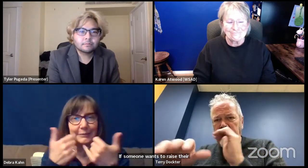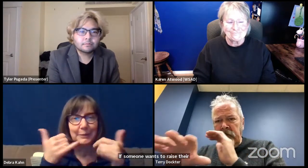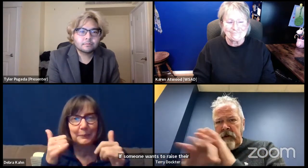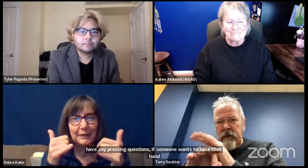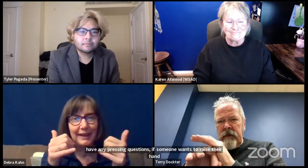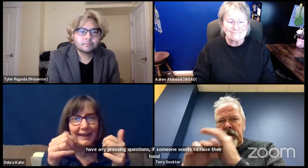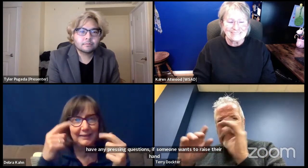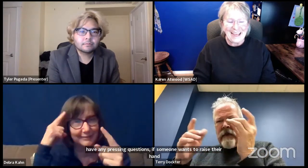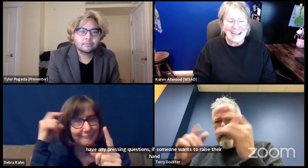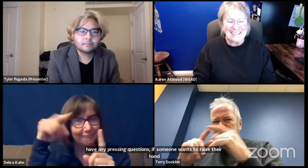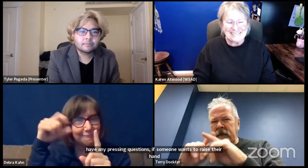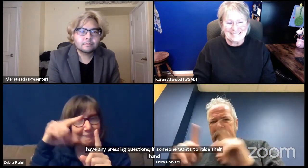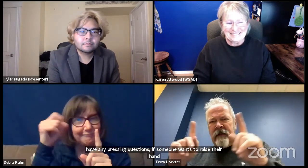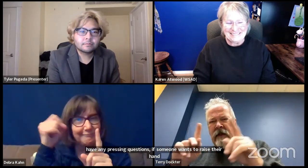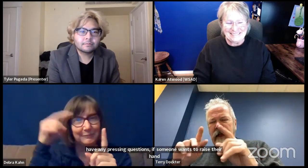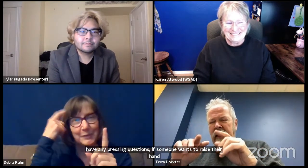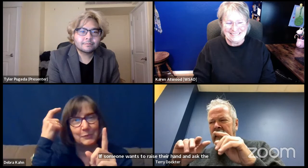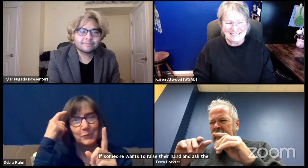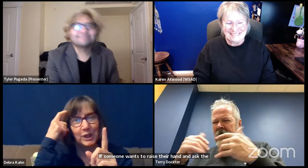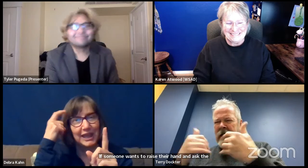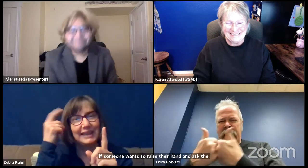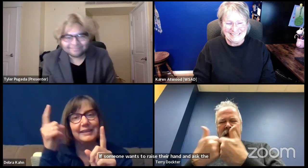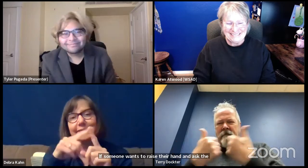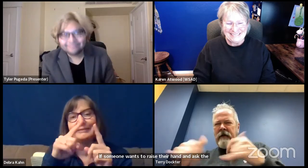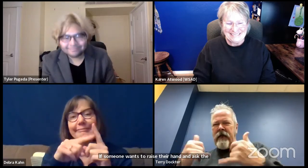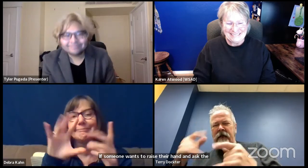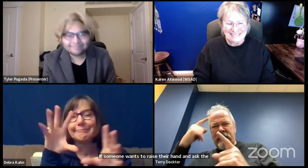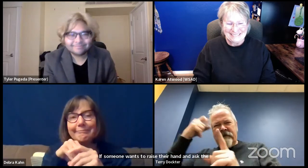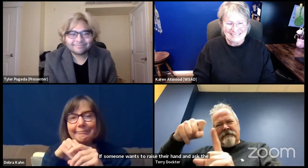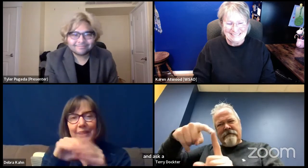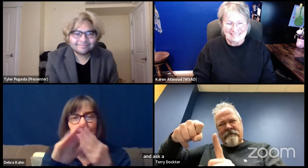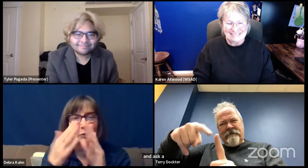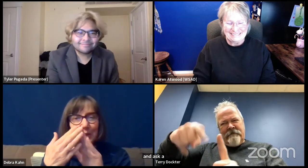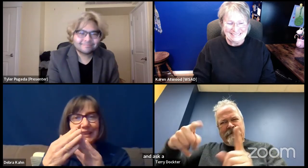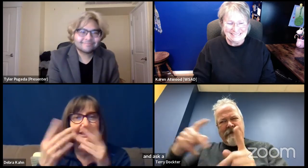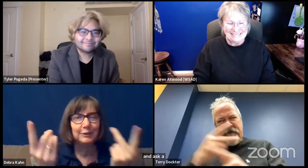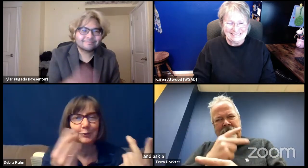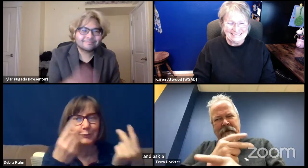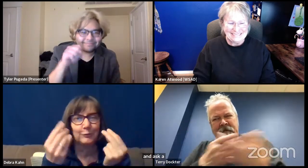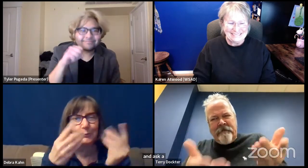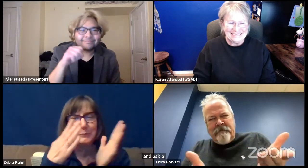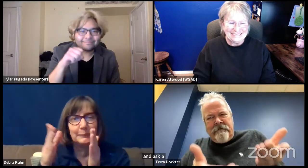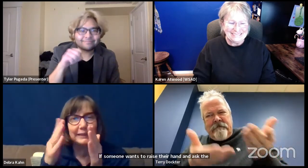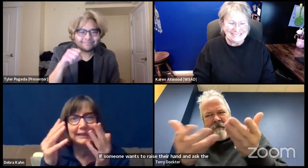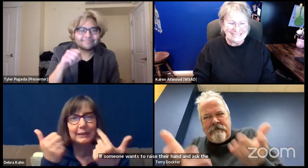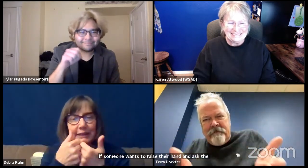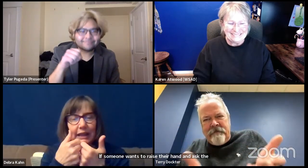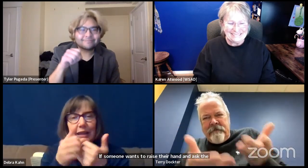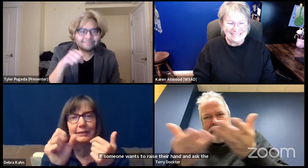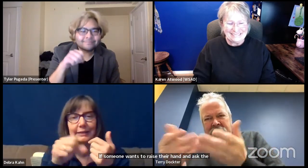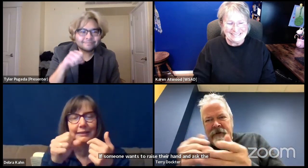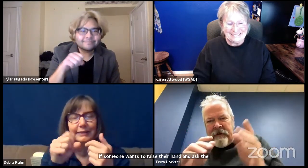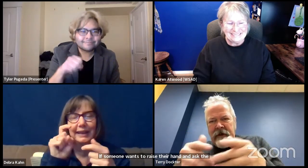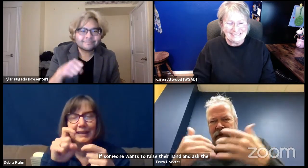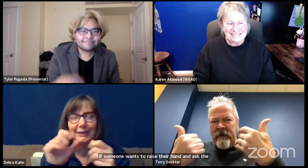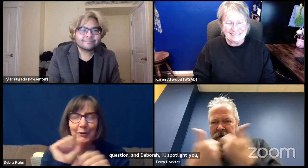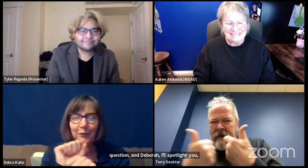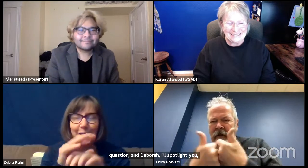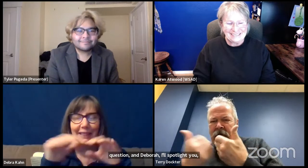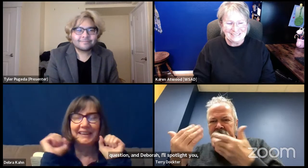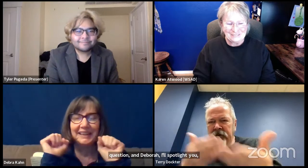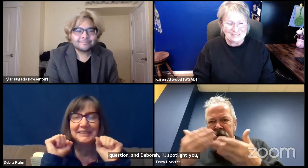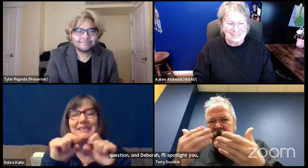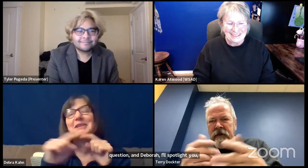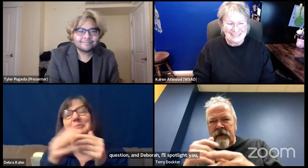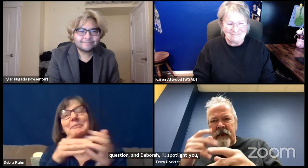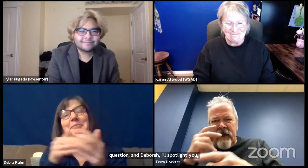trying to, I don't know, think of ways to stimulate my brain, like you said, playing mental games, mentally challenging myself,